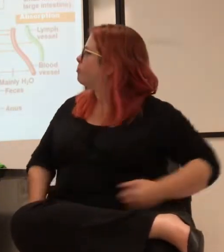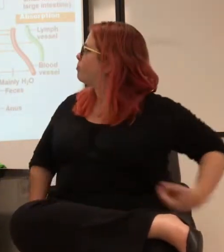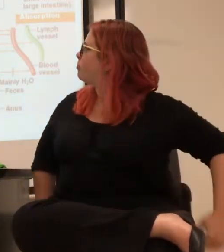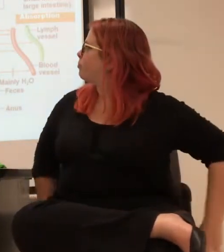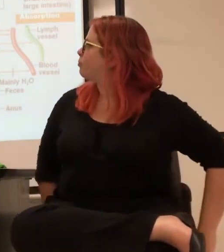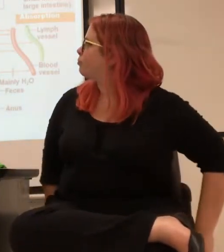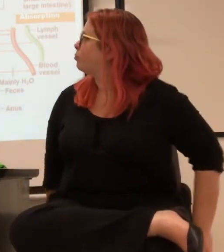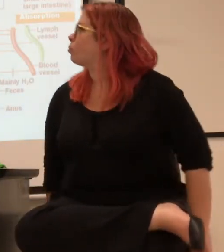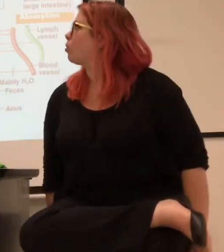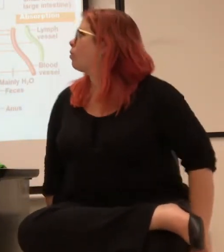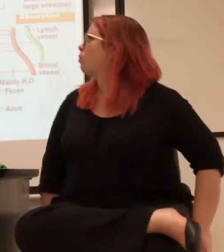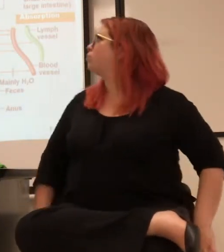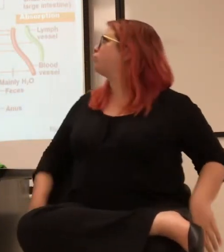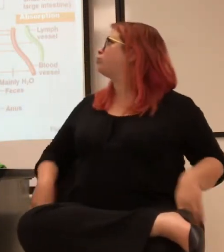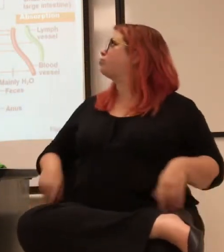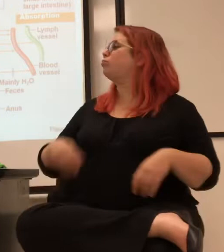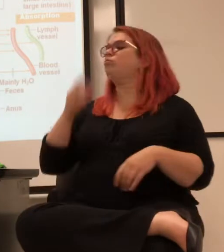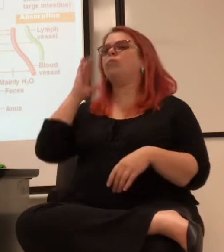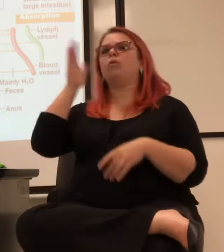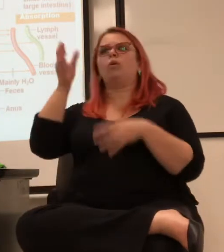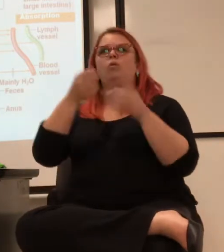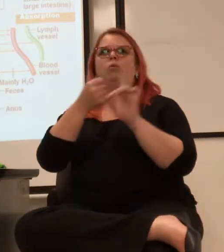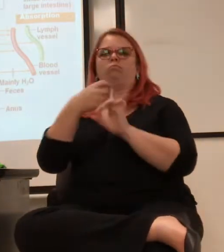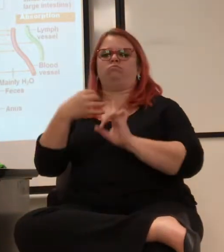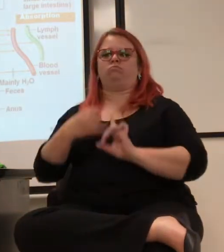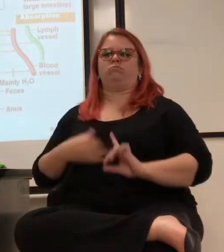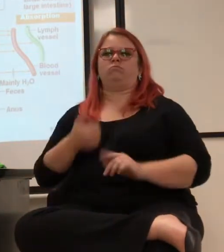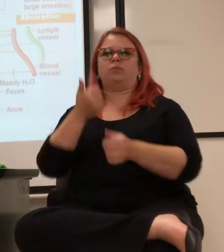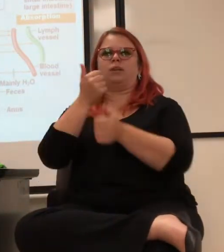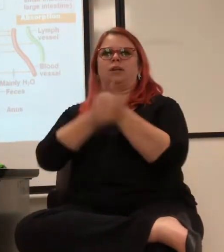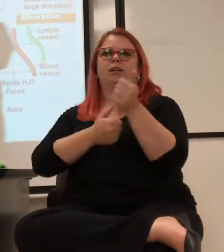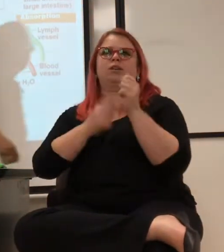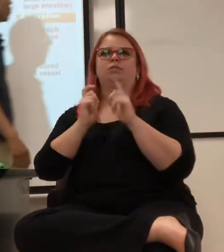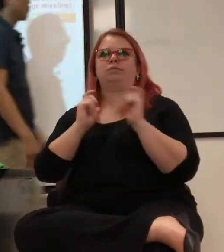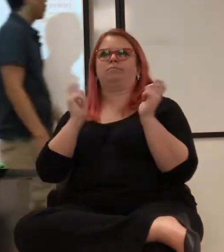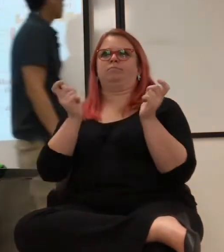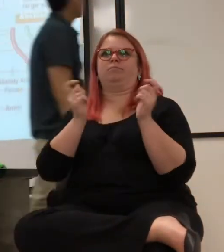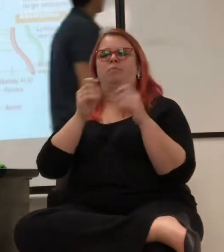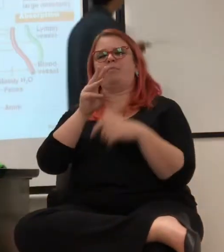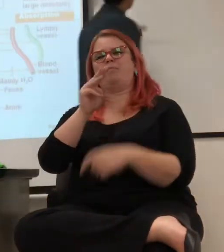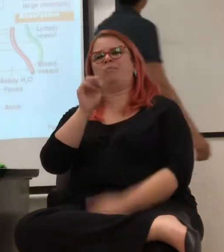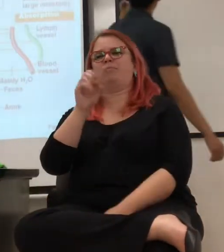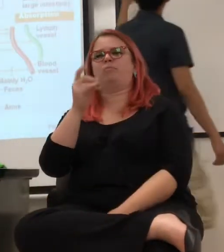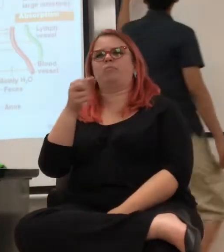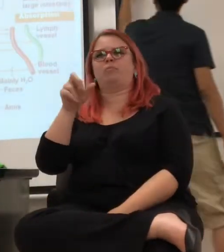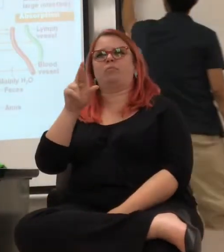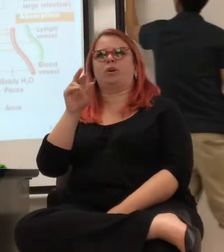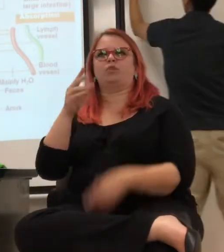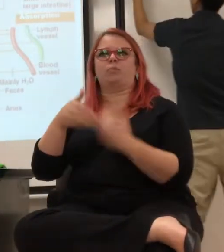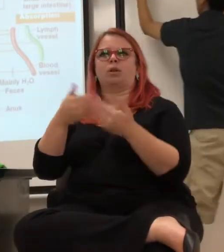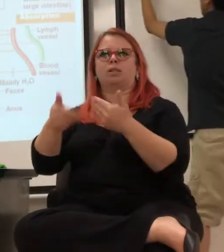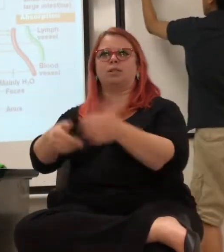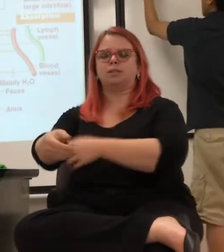So let me define these major processes, and we have a nice picture to accompany it. Give me an overview here.